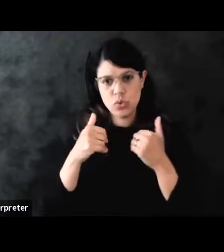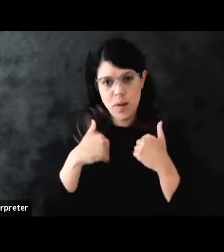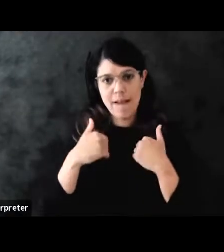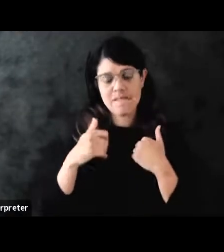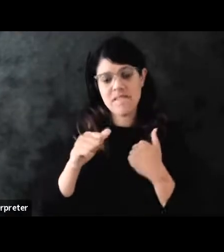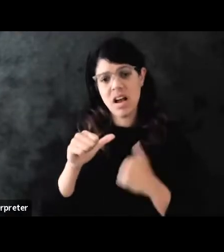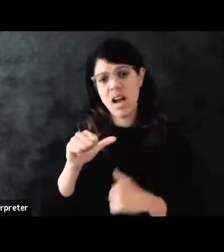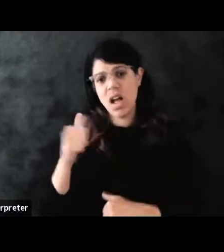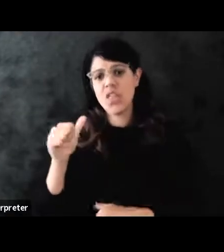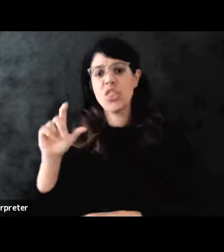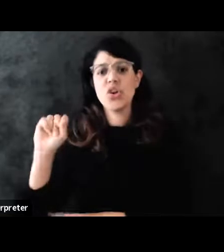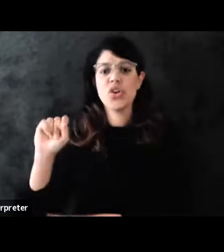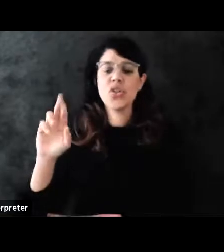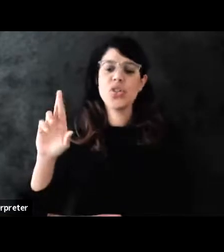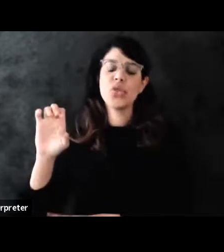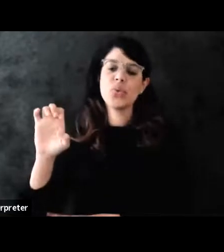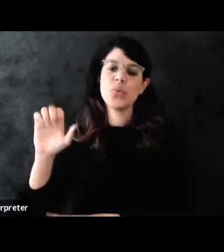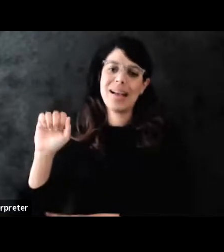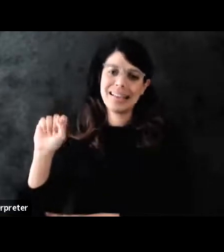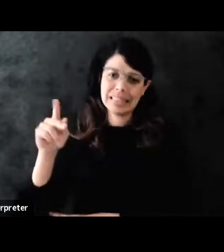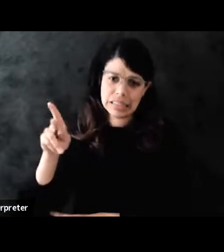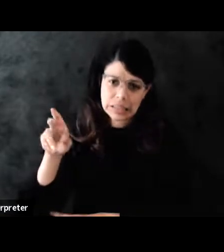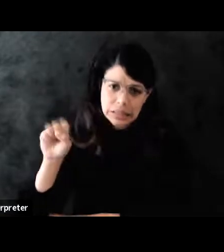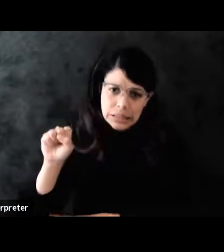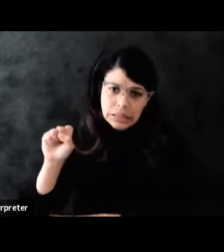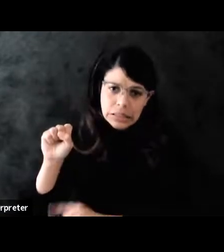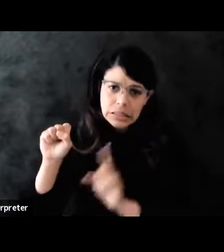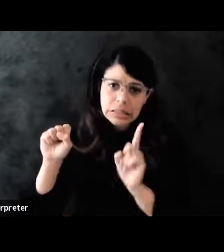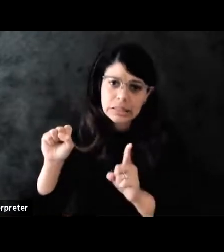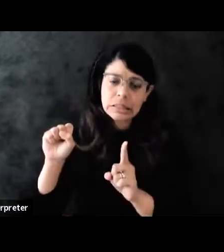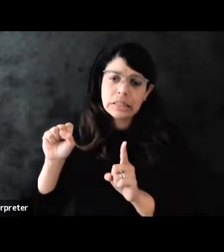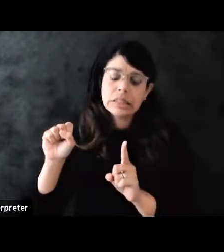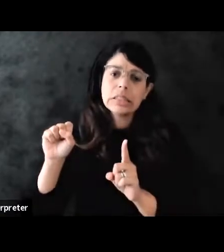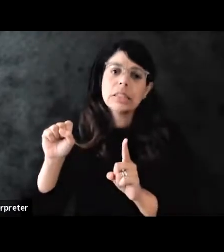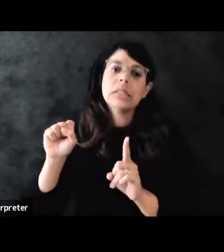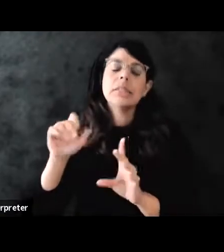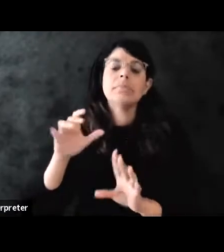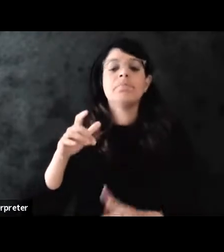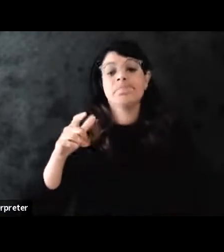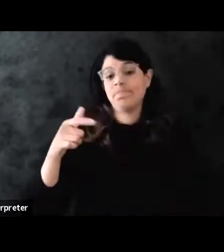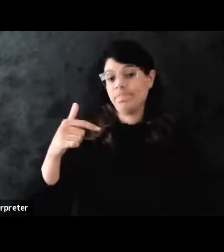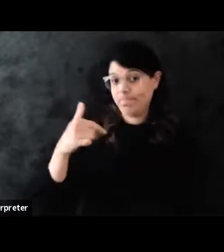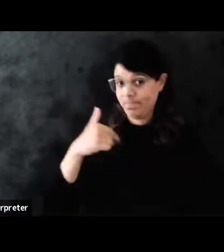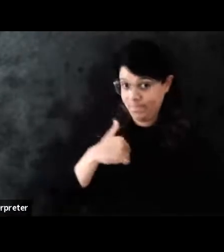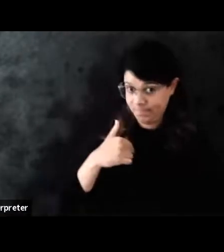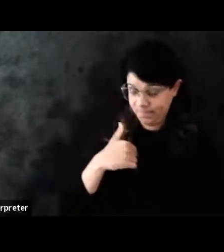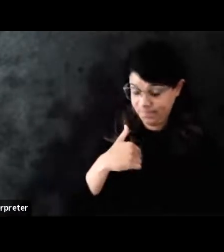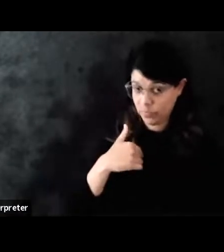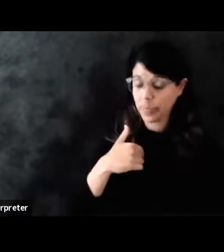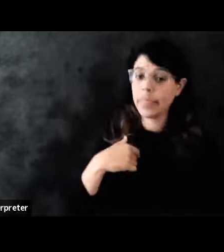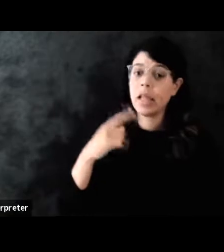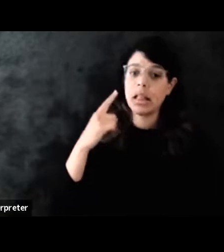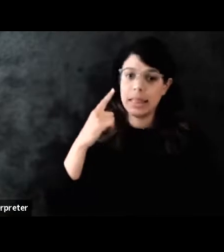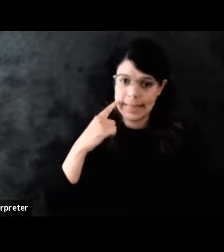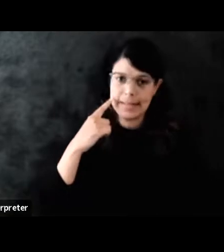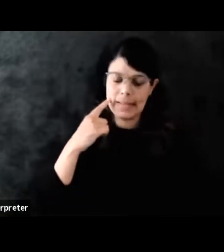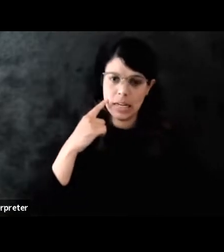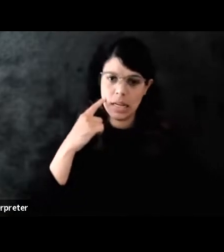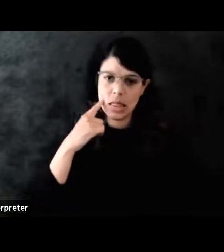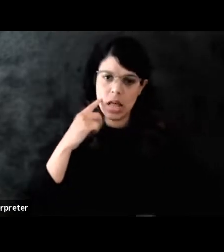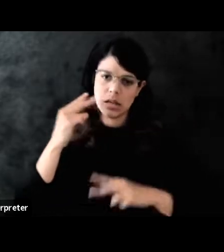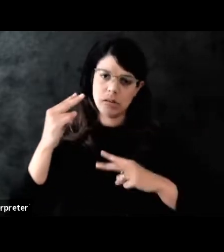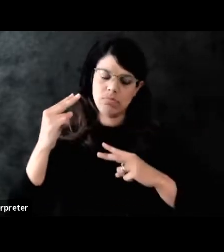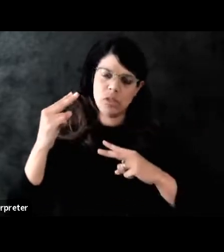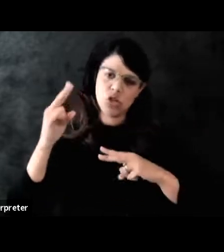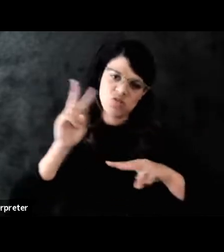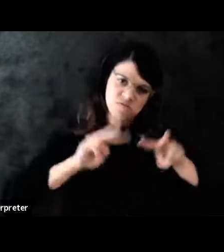Yes, I think that the surveillance continues. We don't no longer have the COINTELPRO probe, the counterintelligence